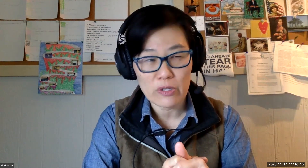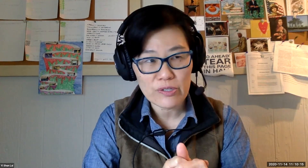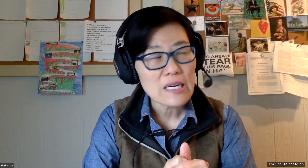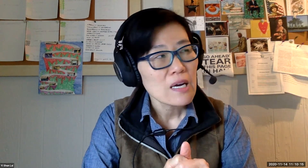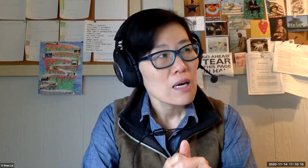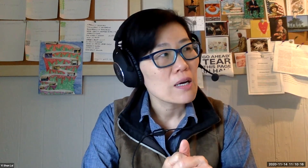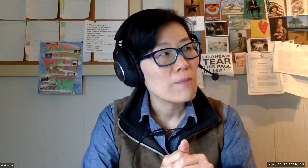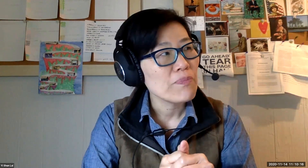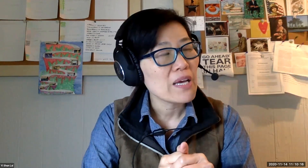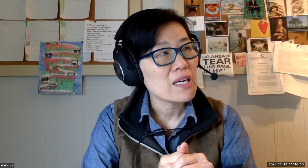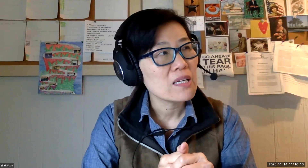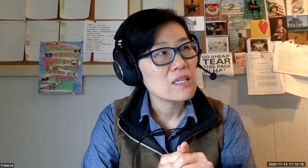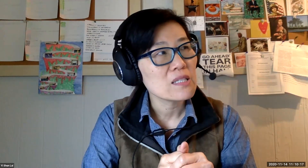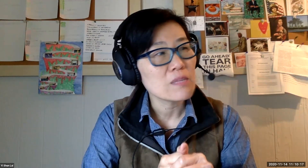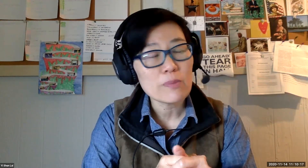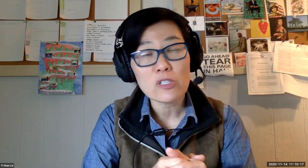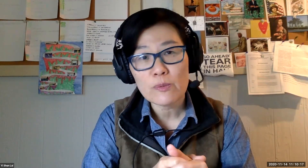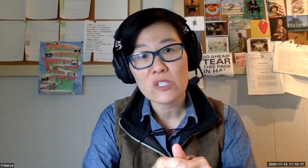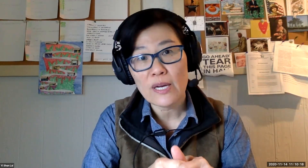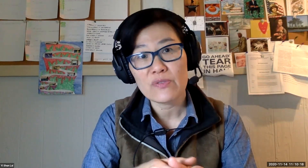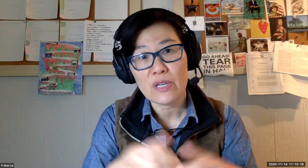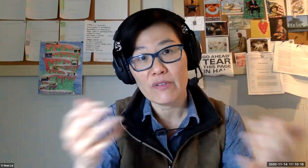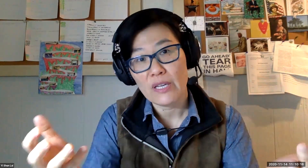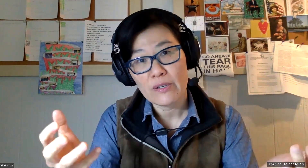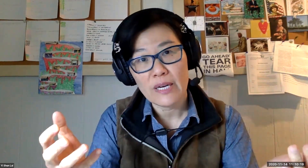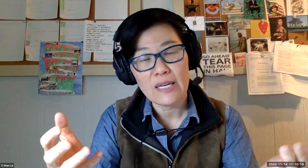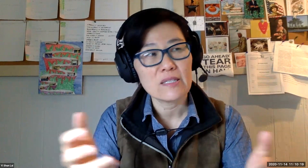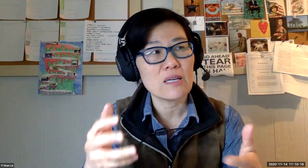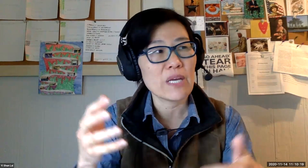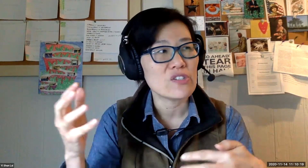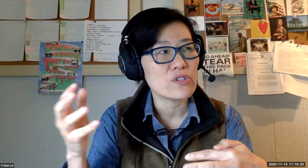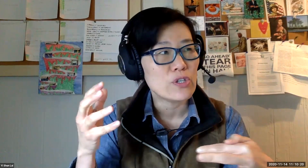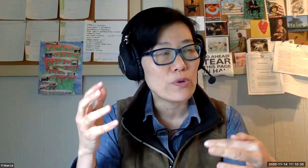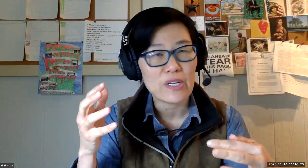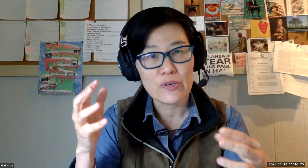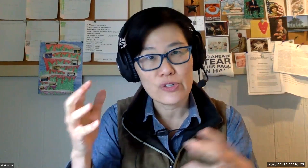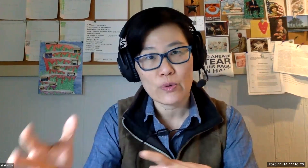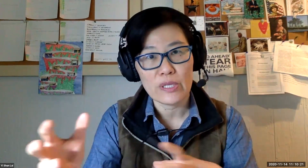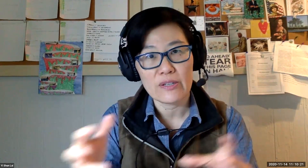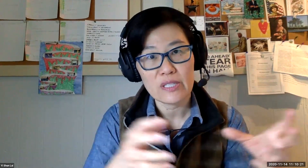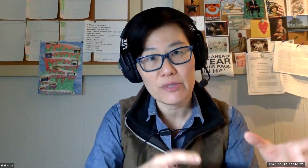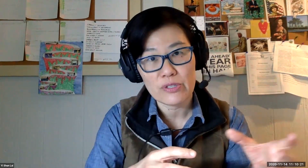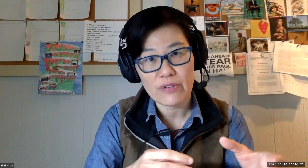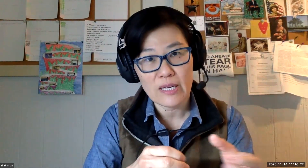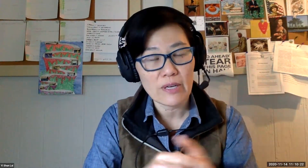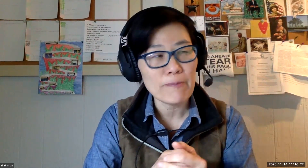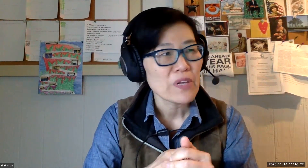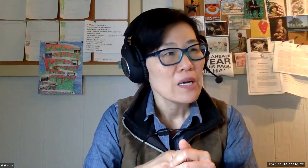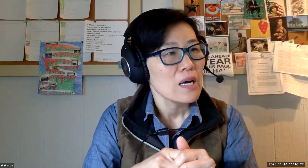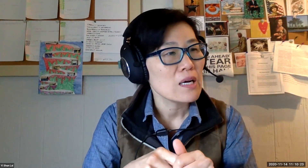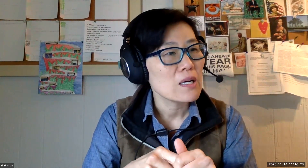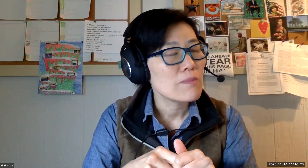essays or your poetry. And most of the places will ask for a cover letter, right? And in some cases, you can use your query letter in substitution for that,